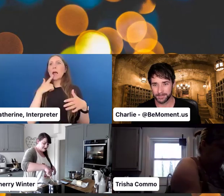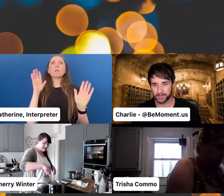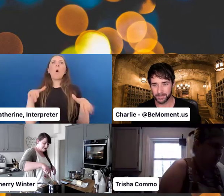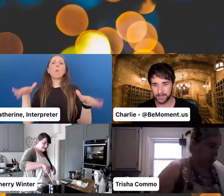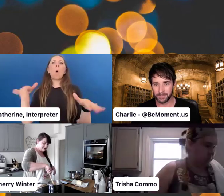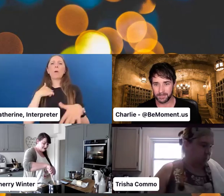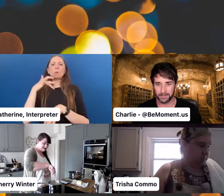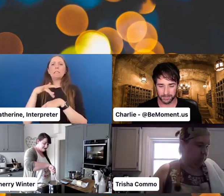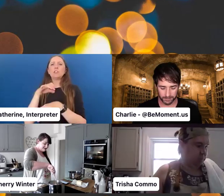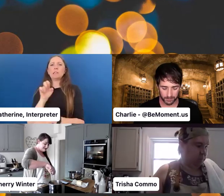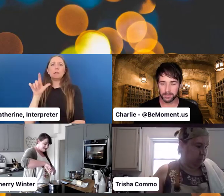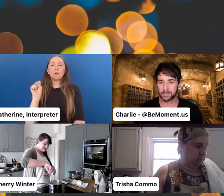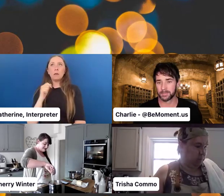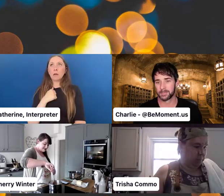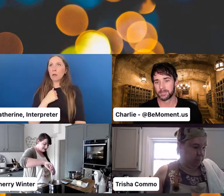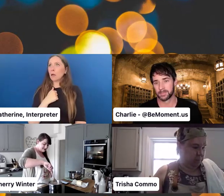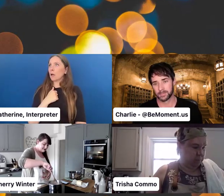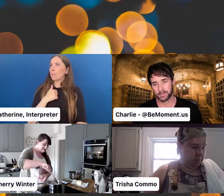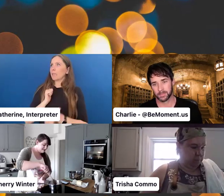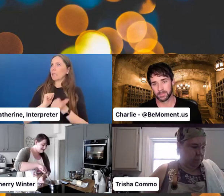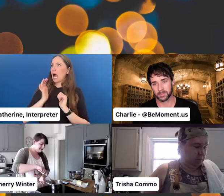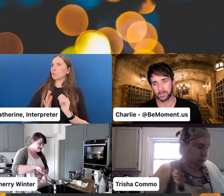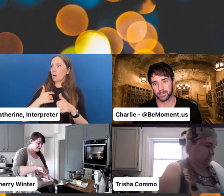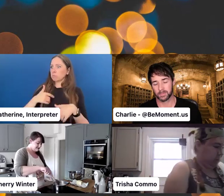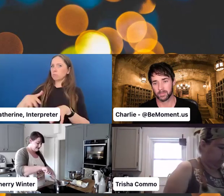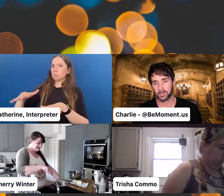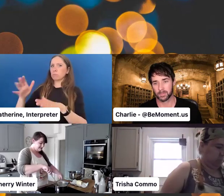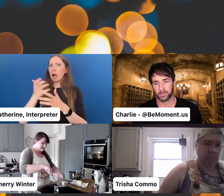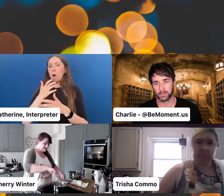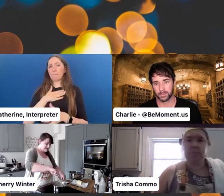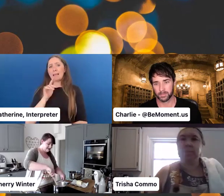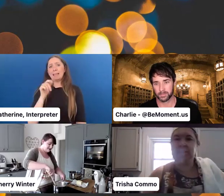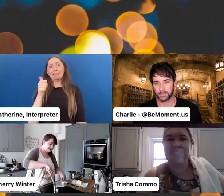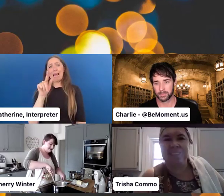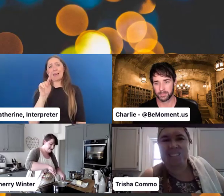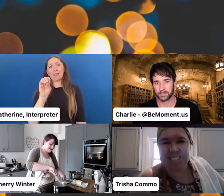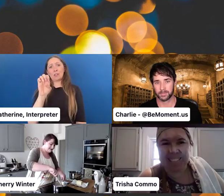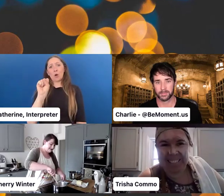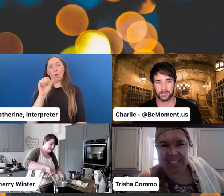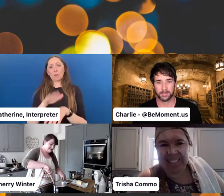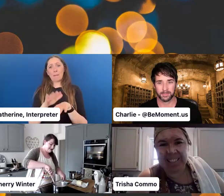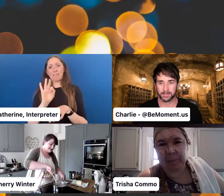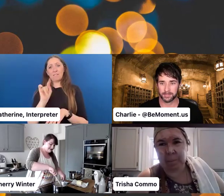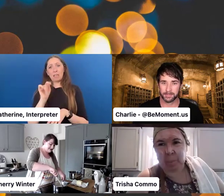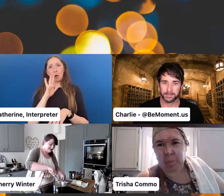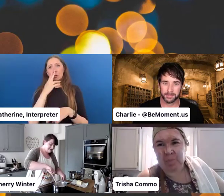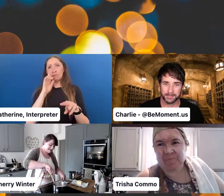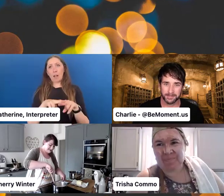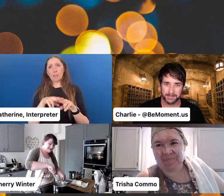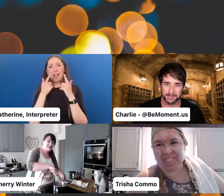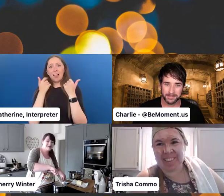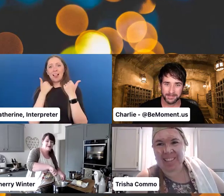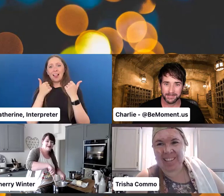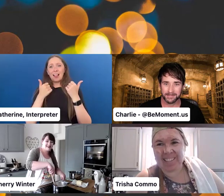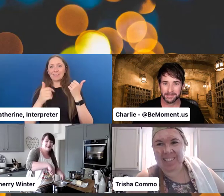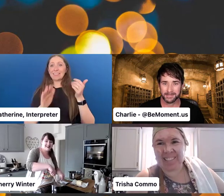with eels. And I was like, well, I'm the actor here, and I want my 10 toes. So that was fun. Hey,